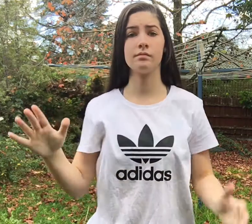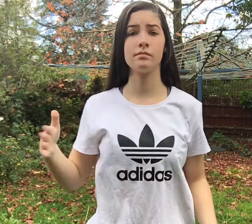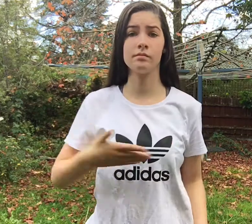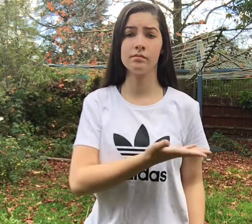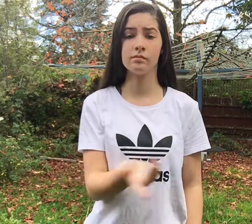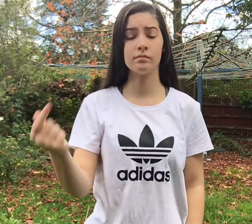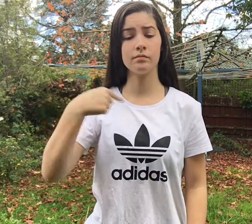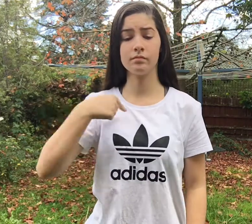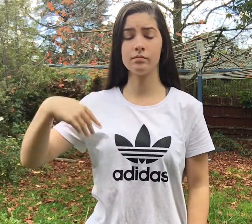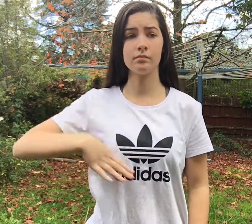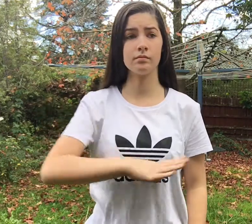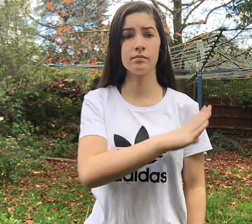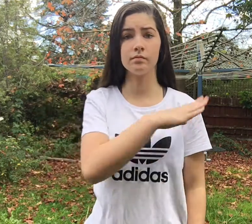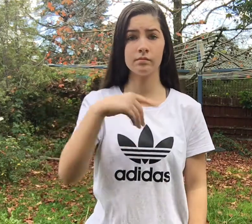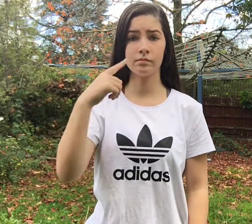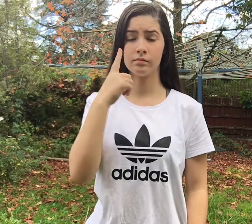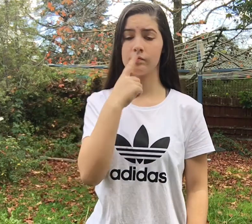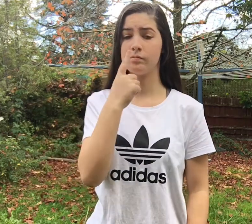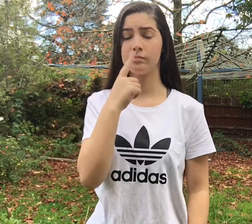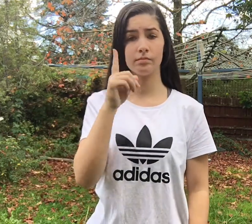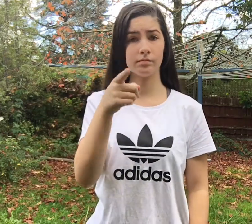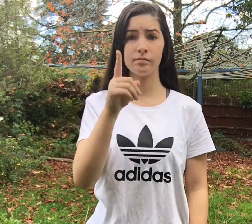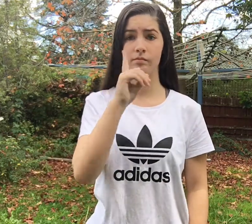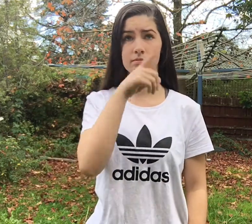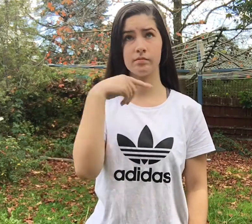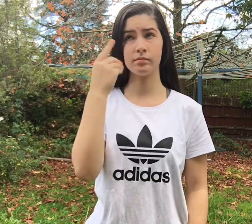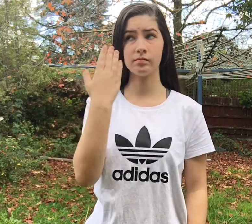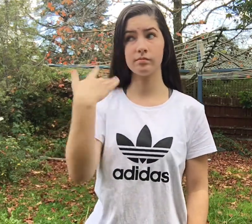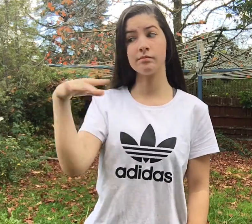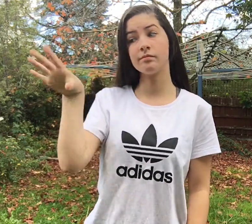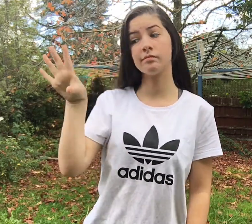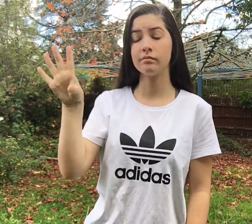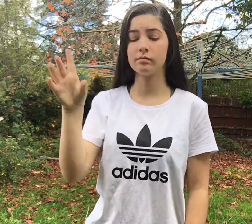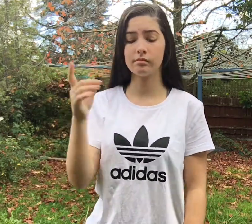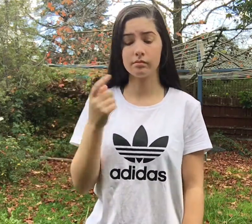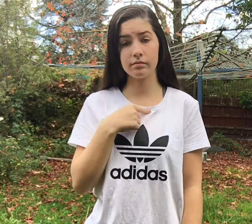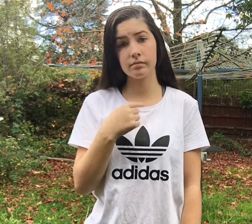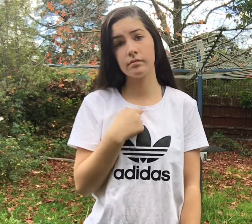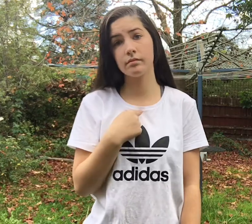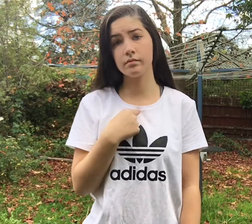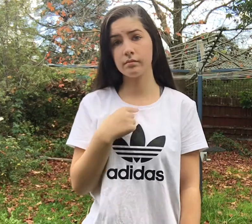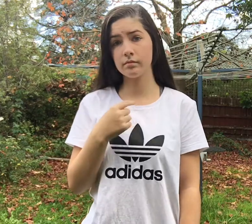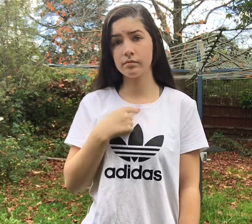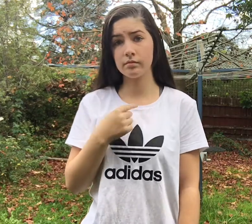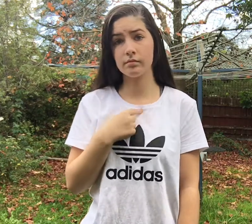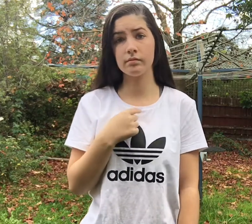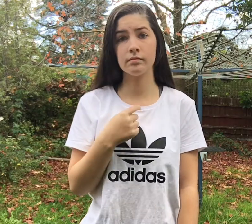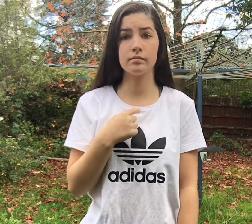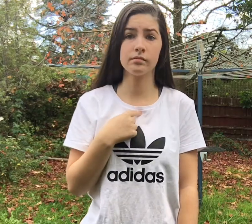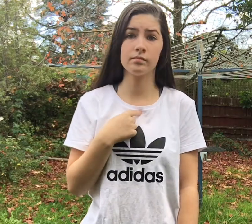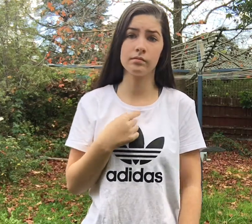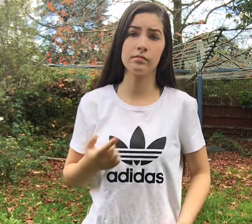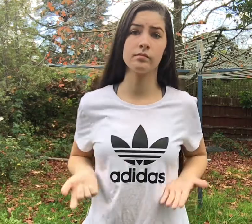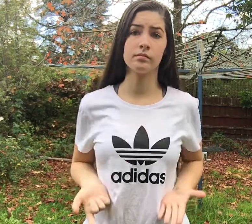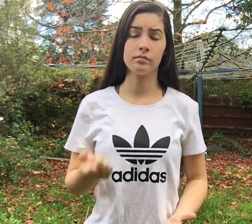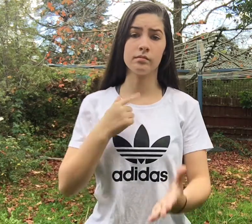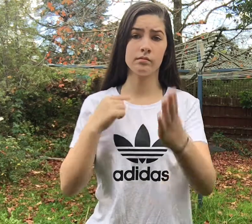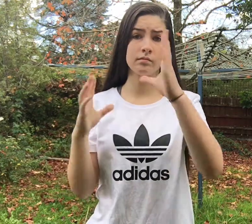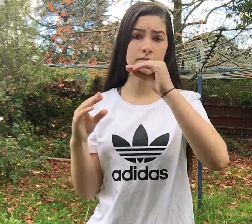around. All I want is the taste that your lips allow. My, my, my, my, oh, give me